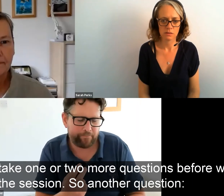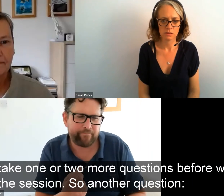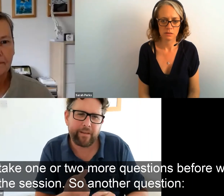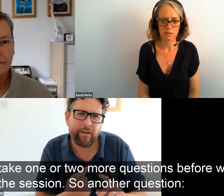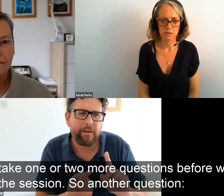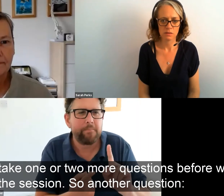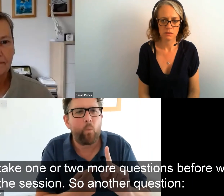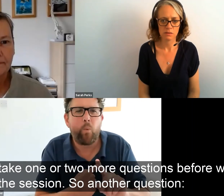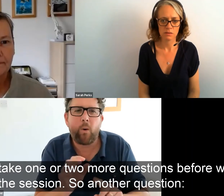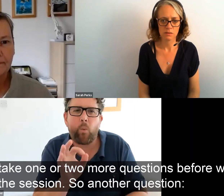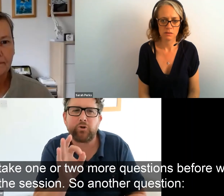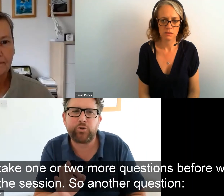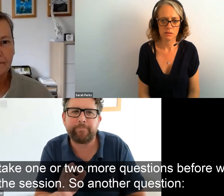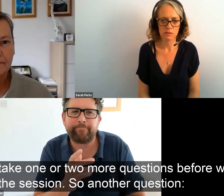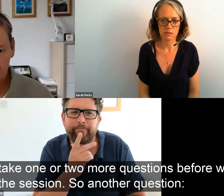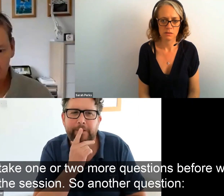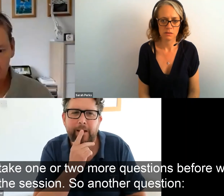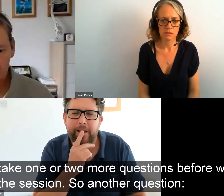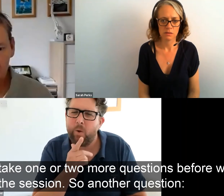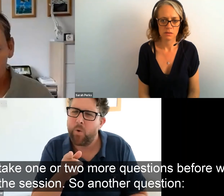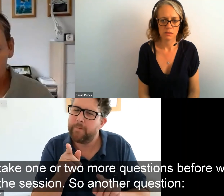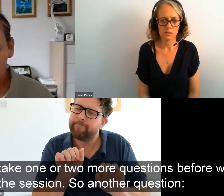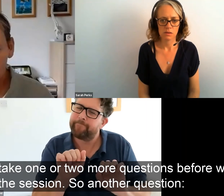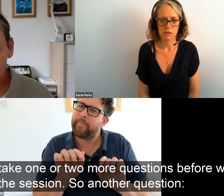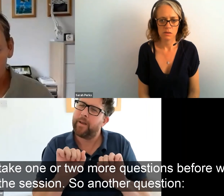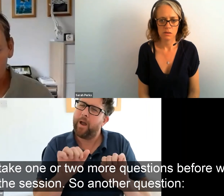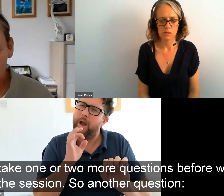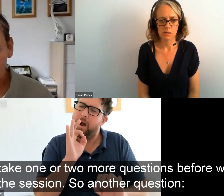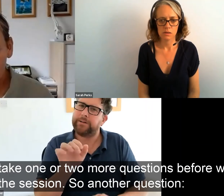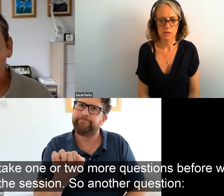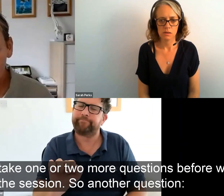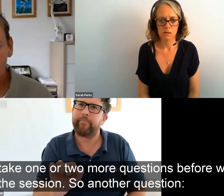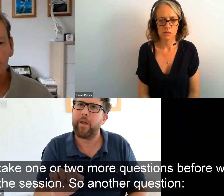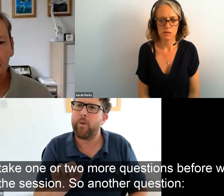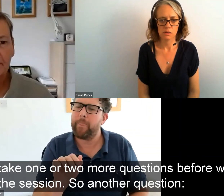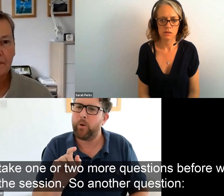two more questions before we close the session.